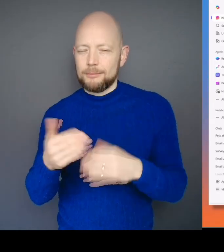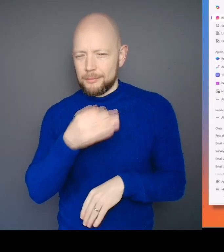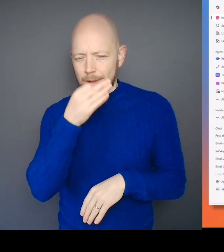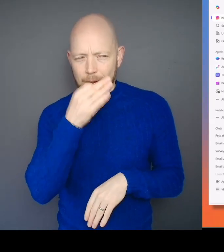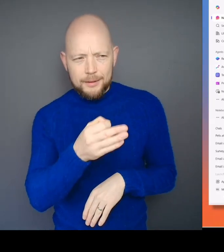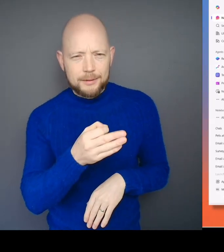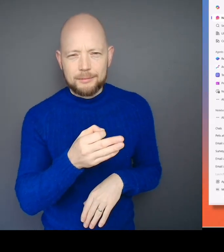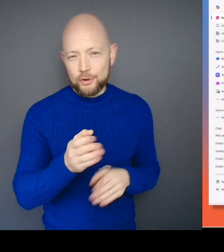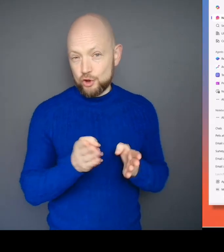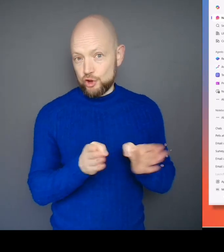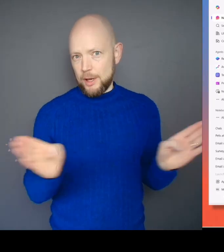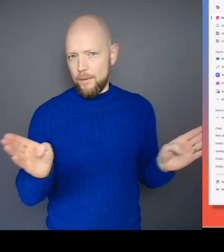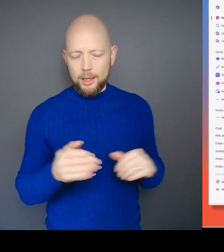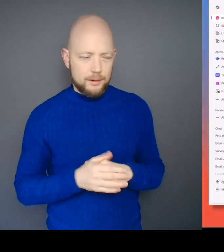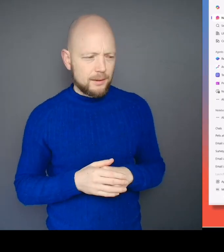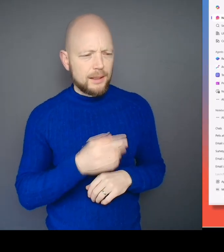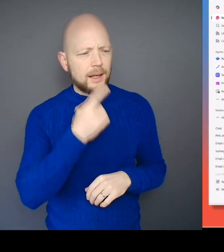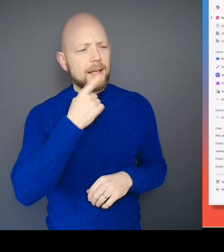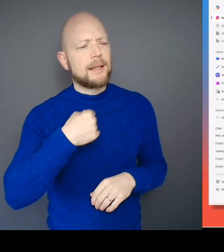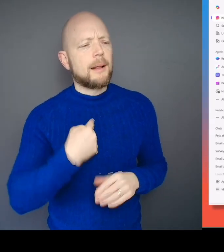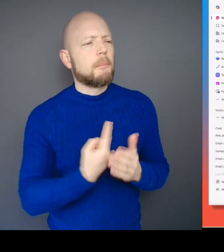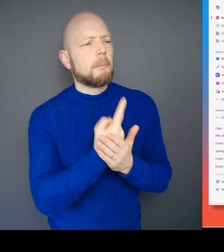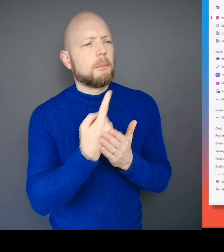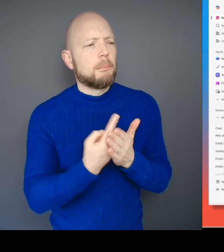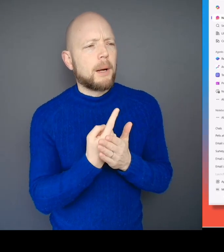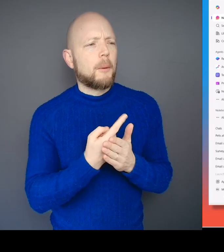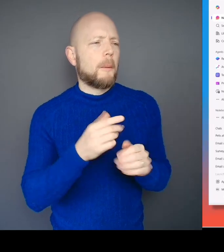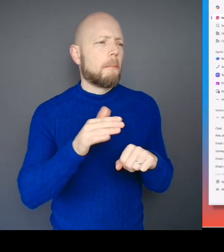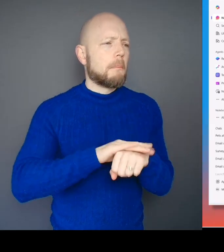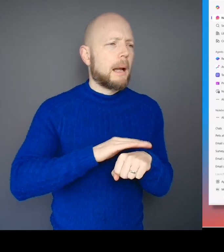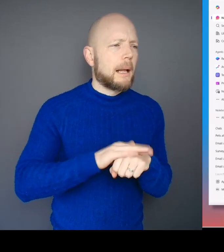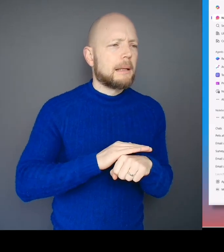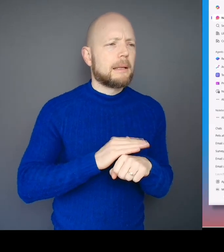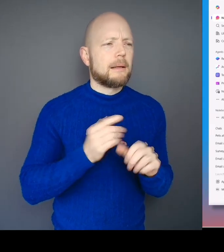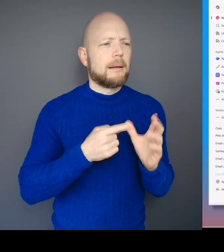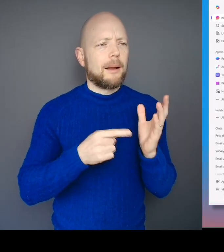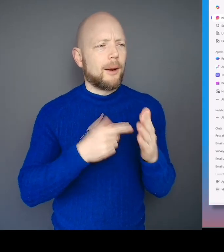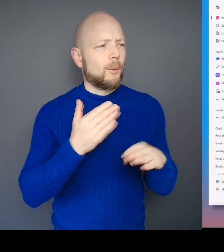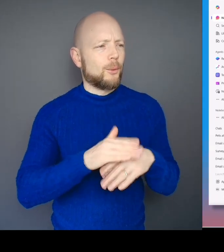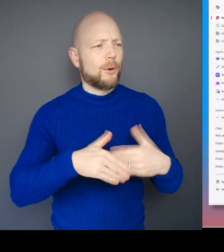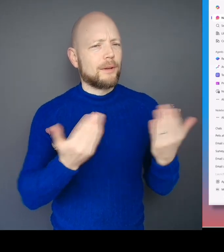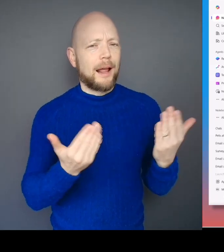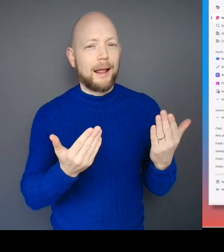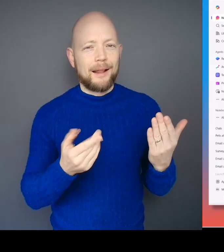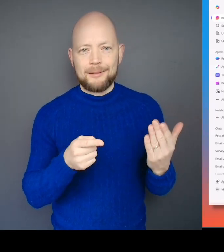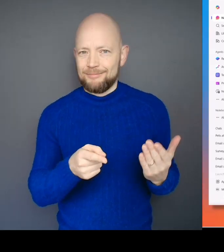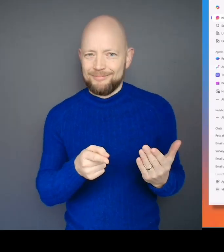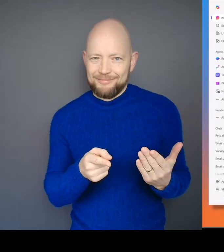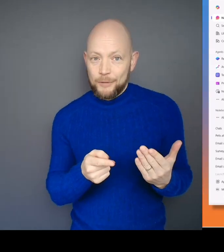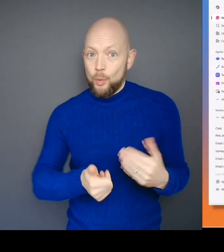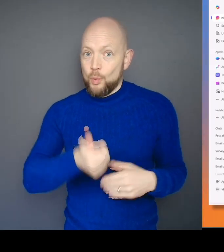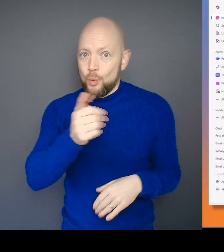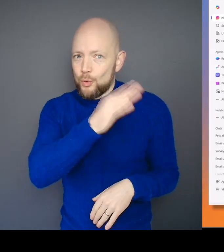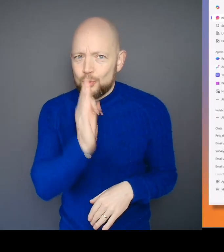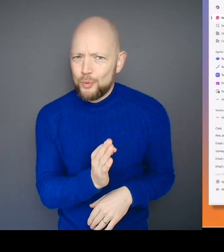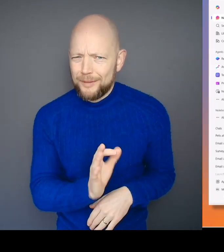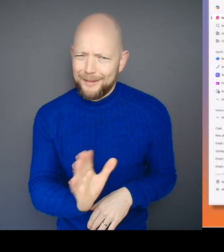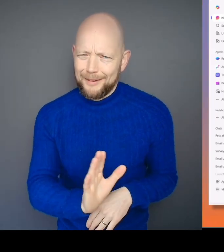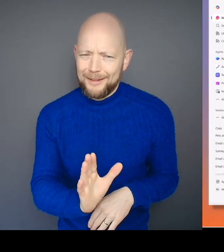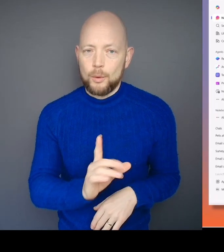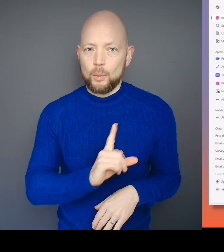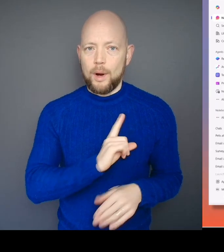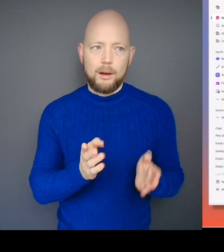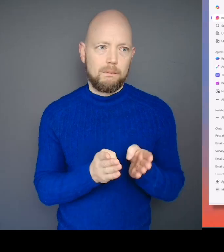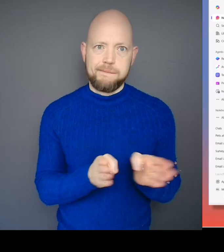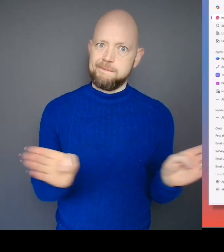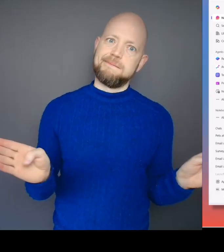says, tell me about pets at work day. Now, as I said, this is not a good prompt. One of the core things to understand